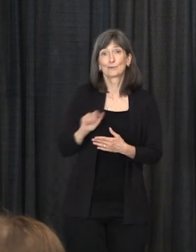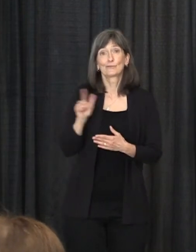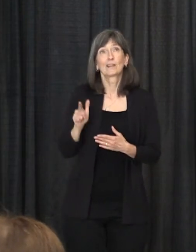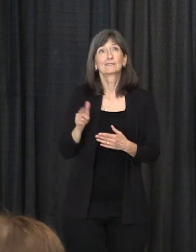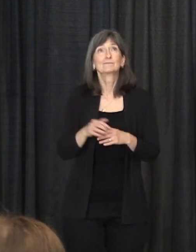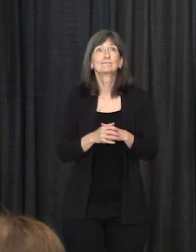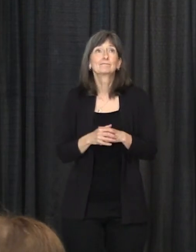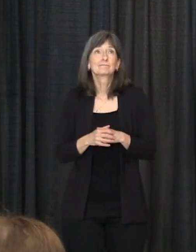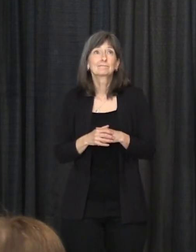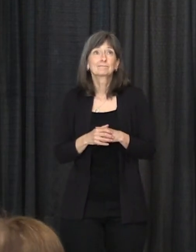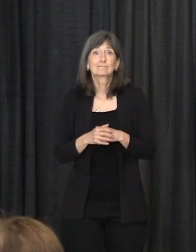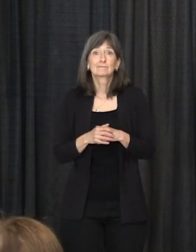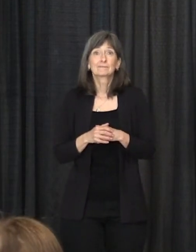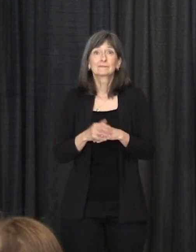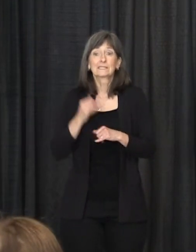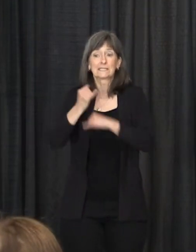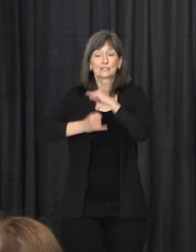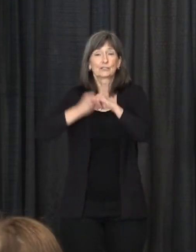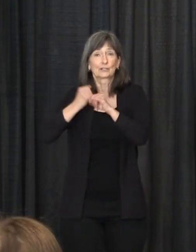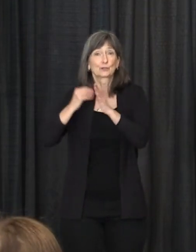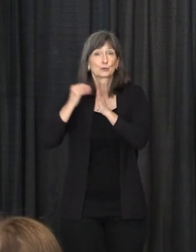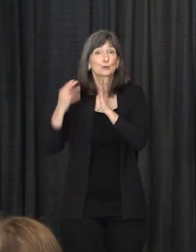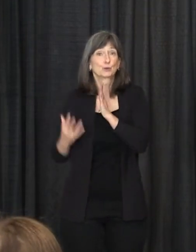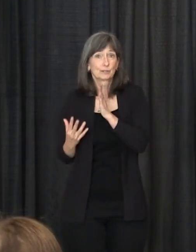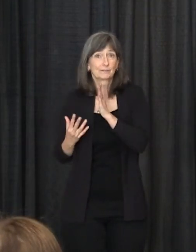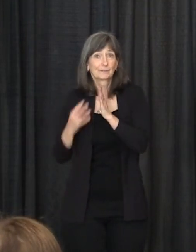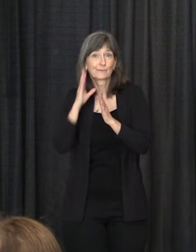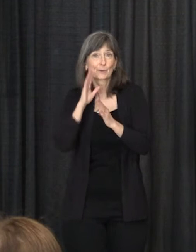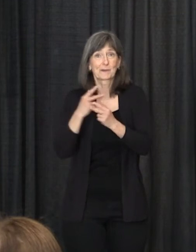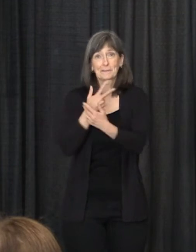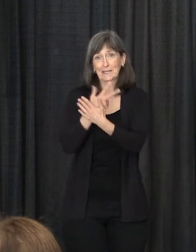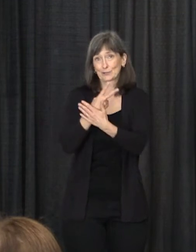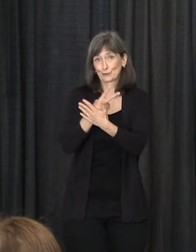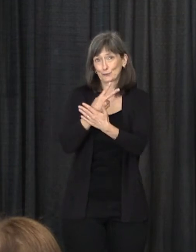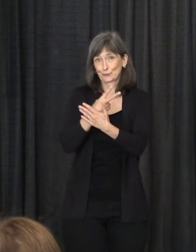Labrador as an international student to get my master's degree